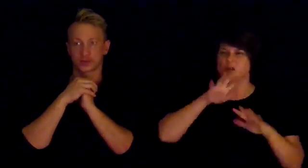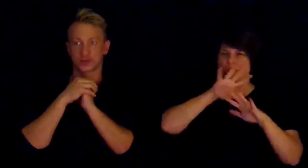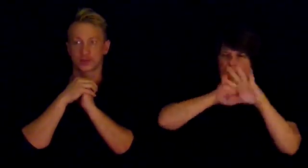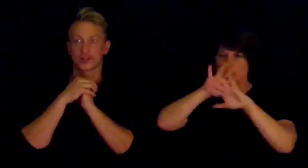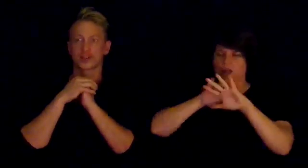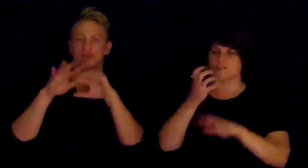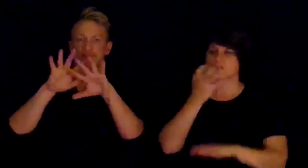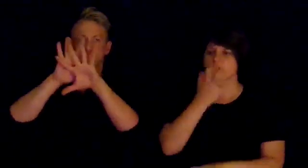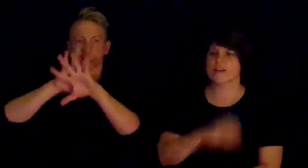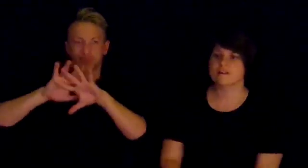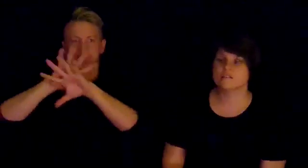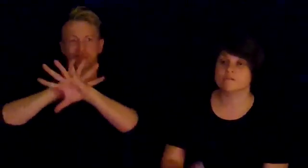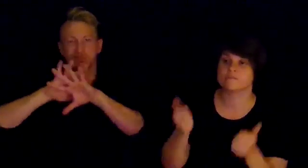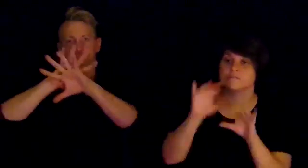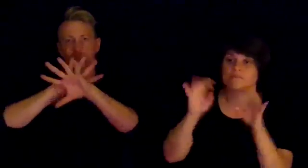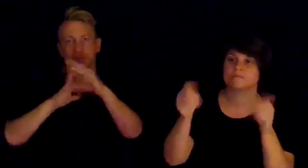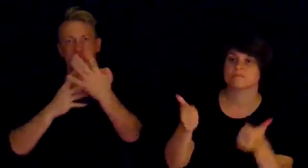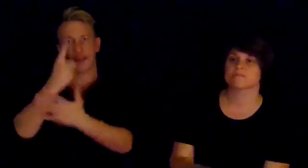Yeah, just a little bit, sorry.